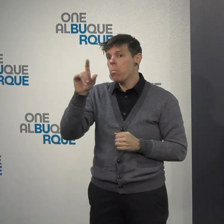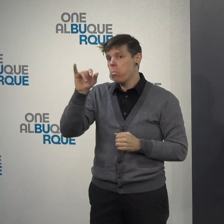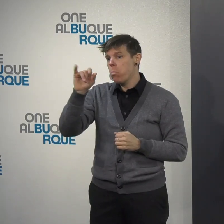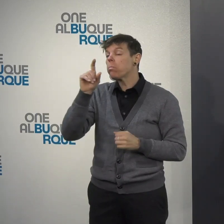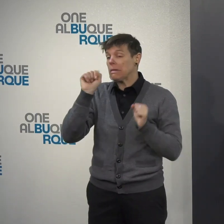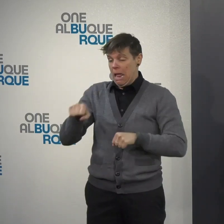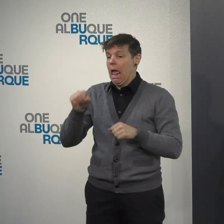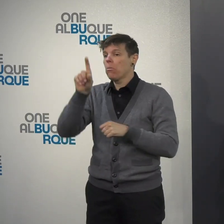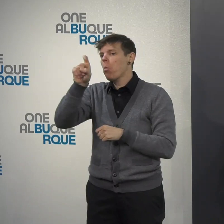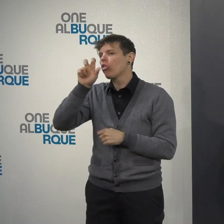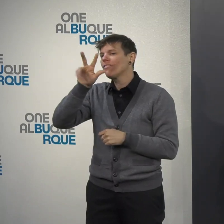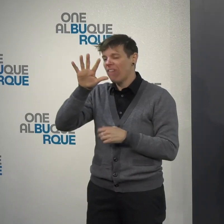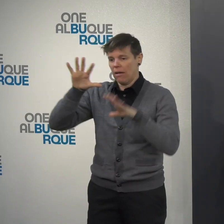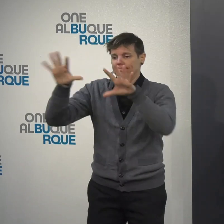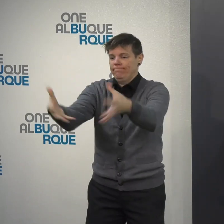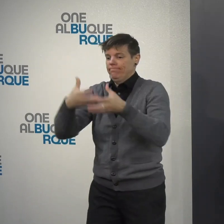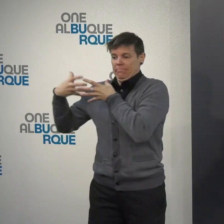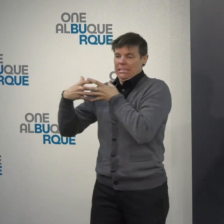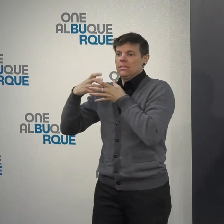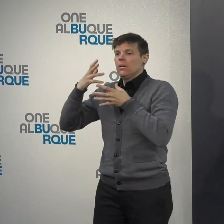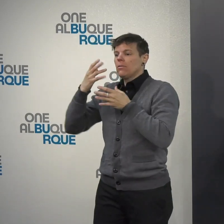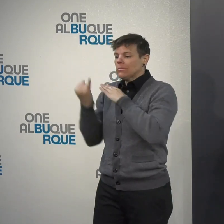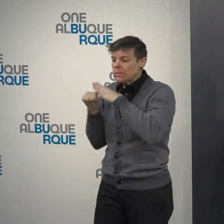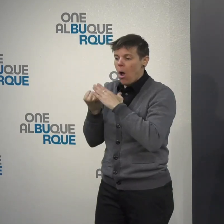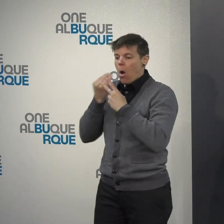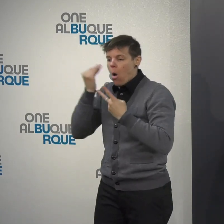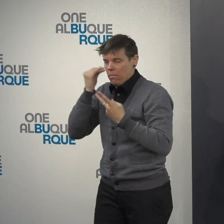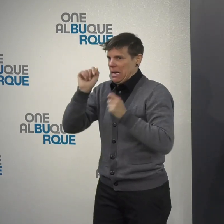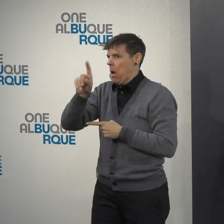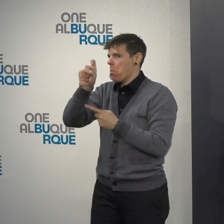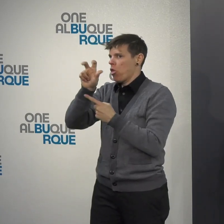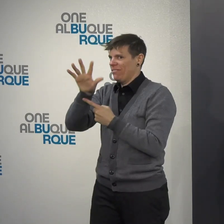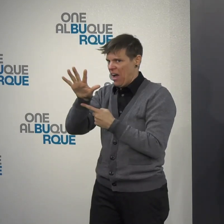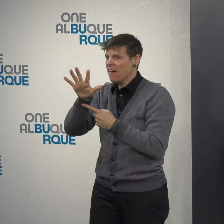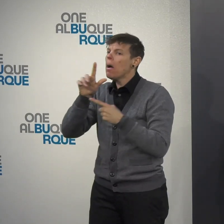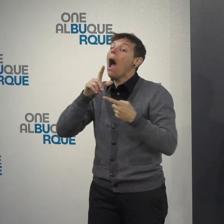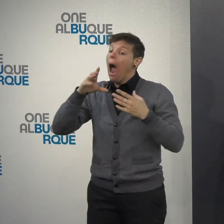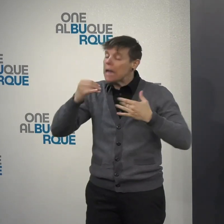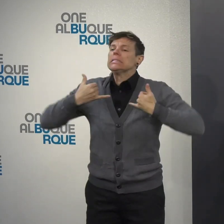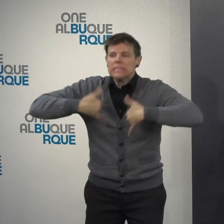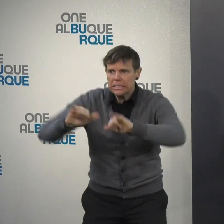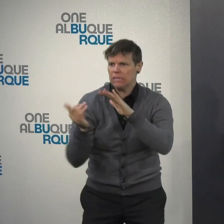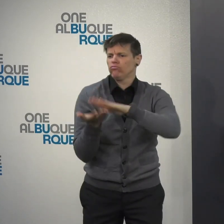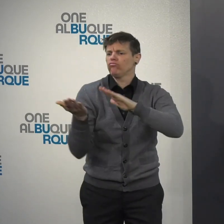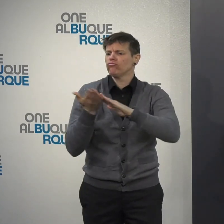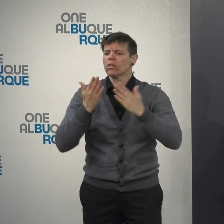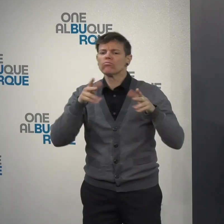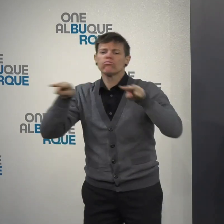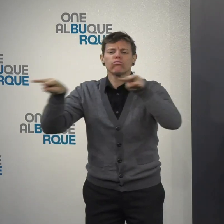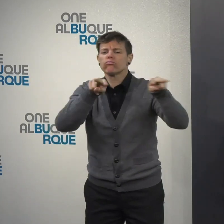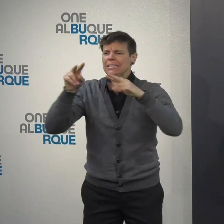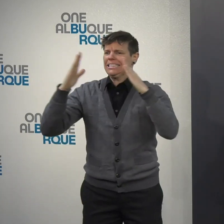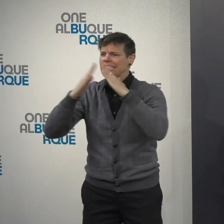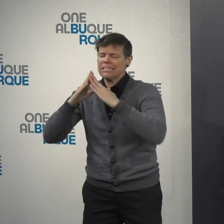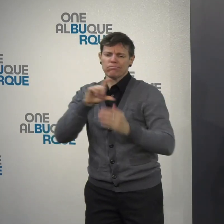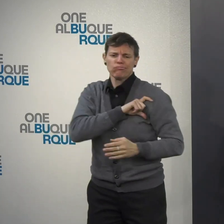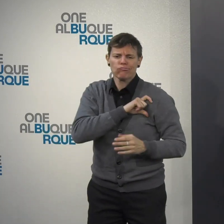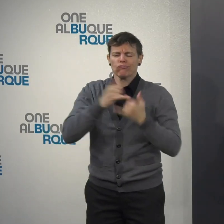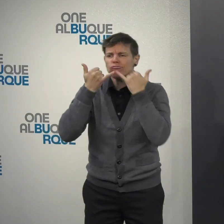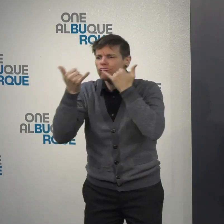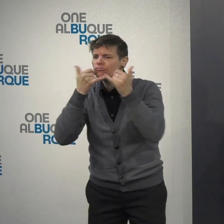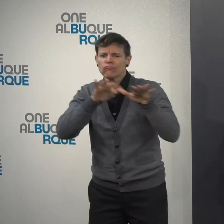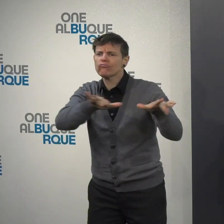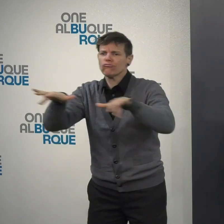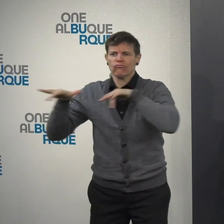unit, DWI, our problem response teams, horses, those units of that nature that basically have secondary